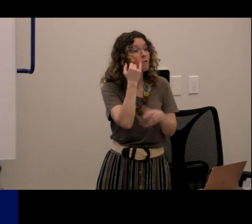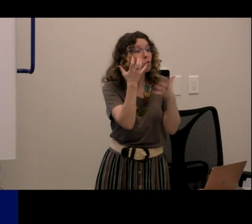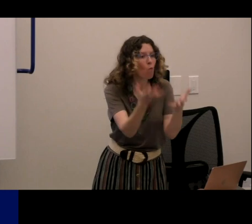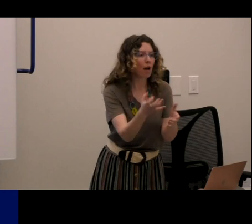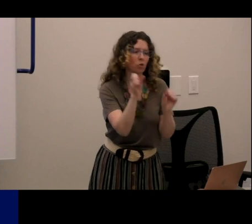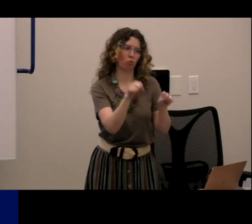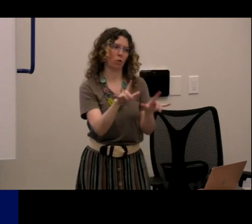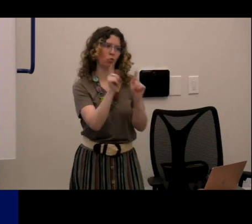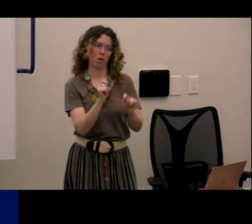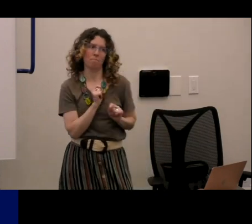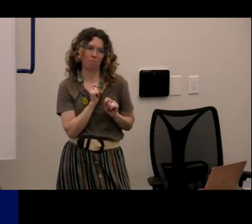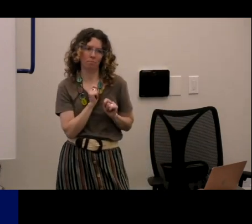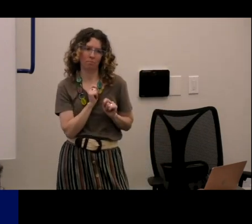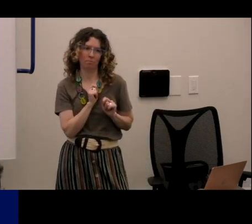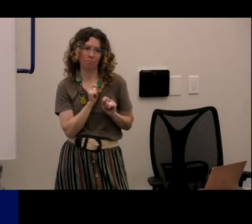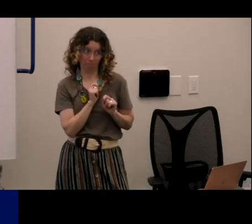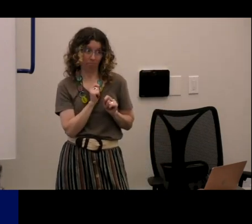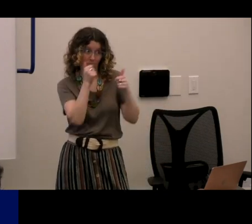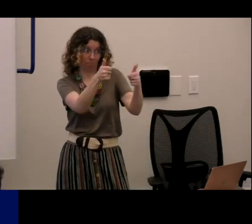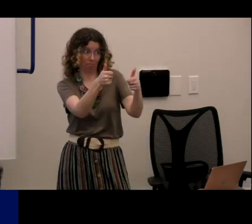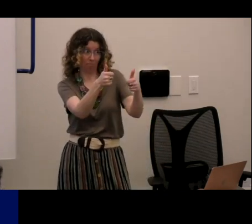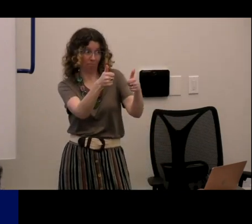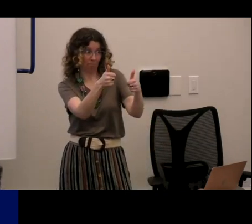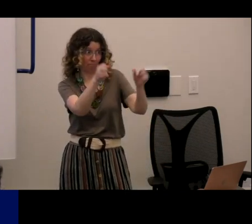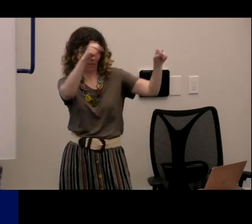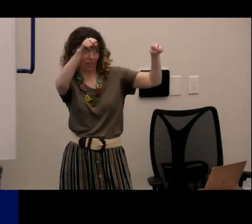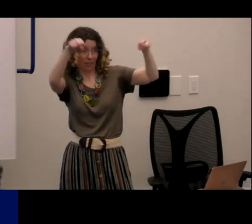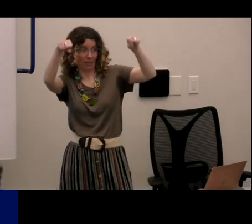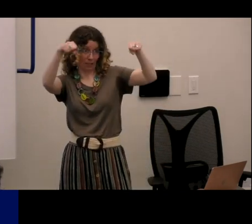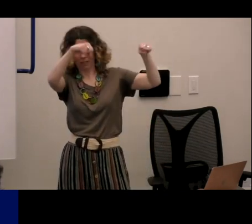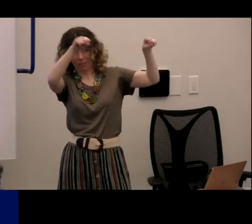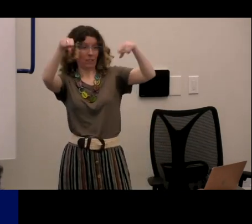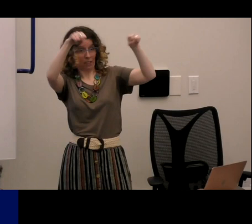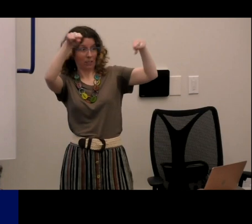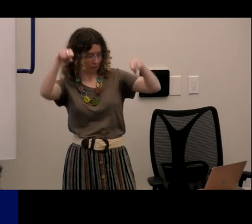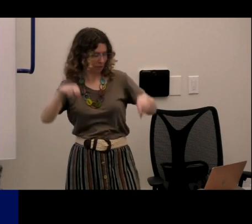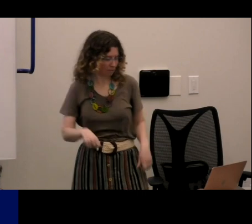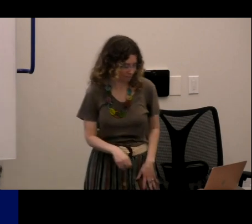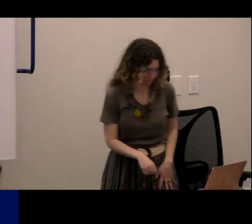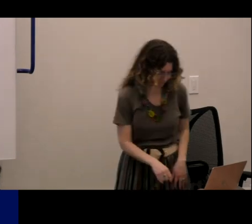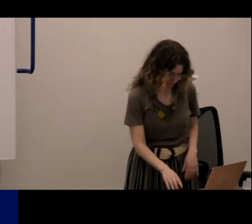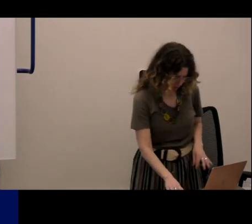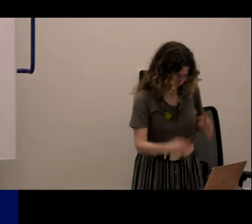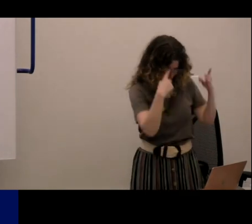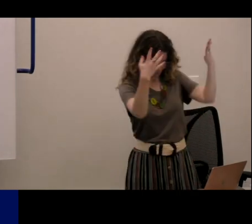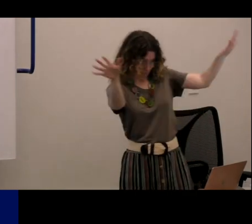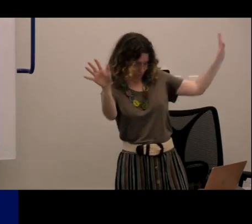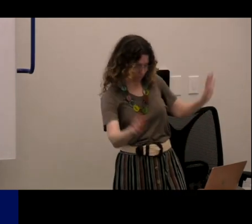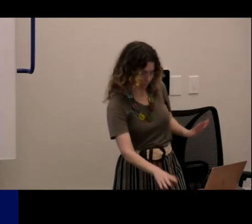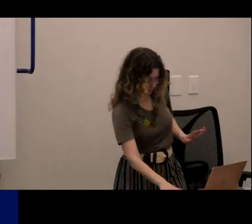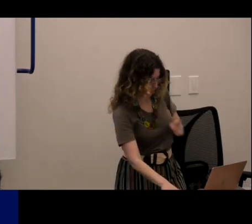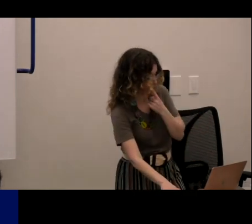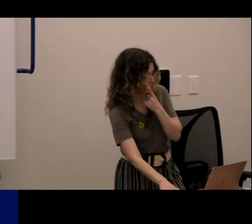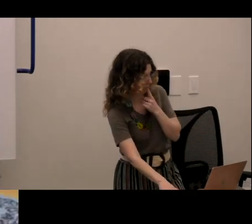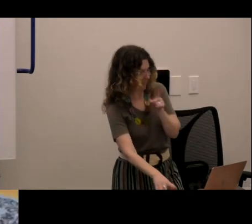on your campus. Now, if you want to, you can do it. Okay? Yes? Yes? Nods? All right. And I